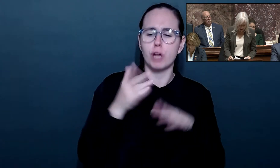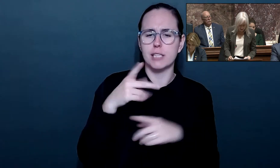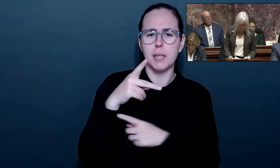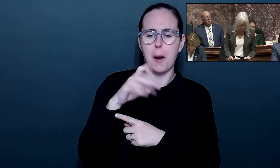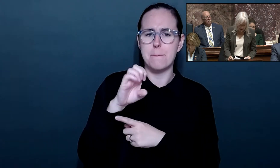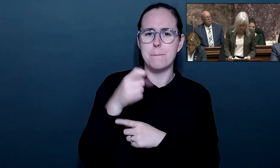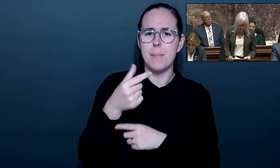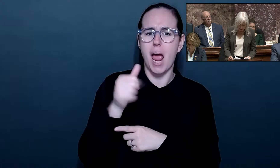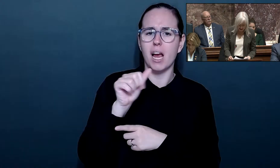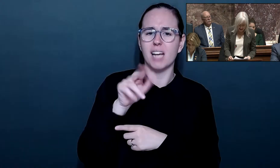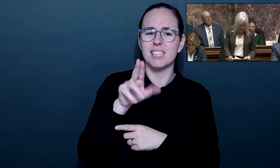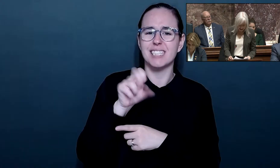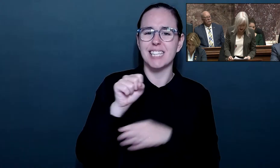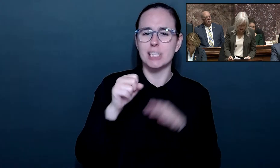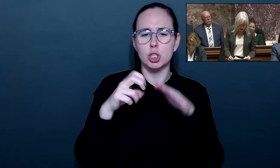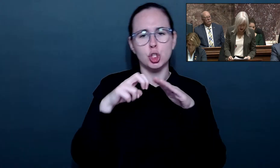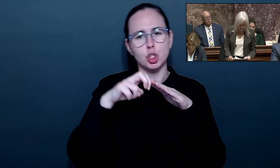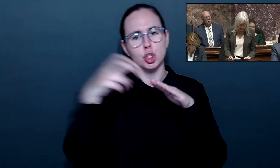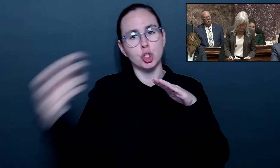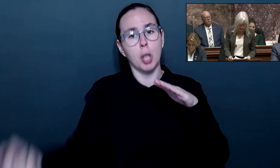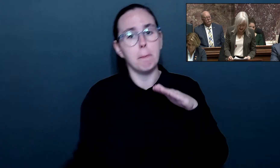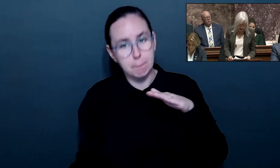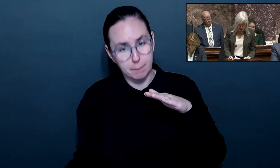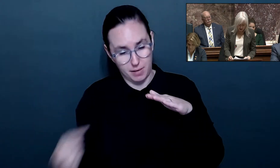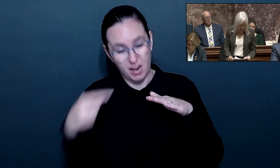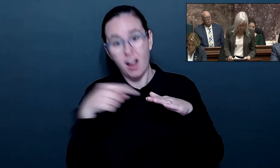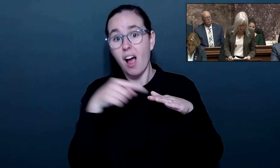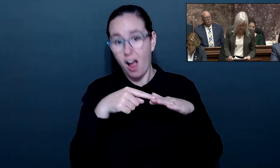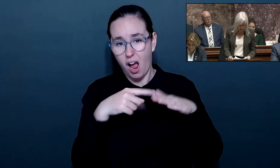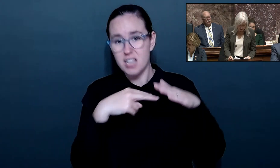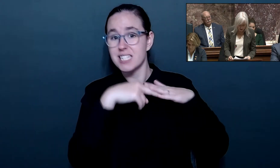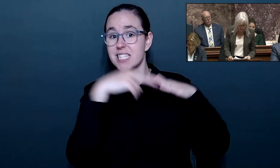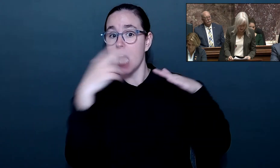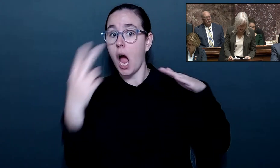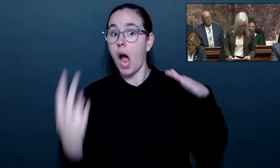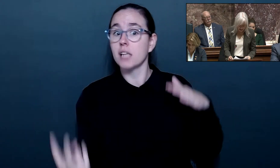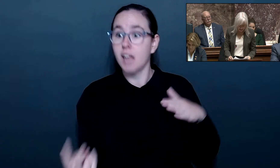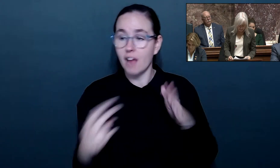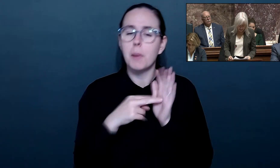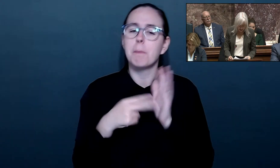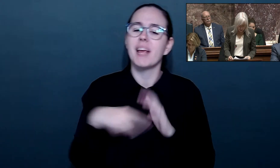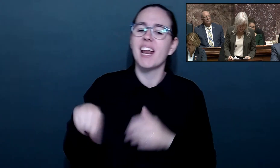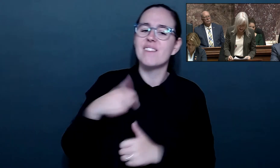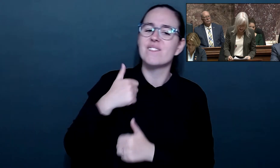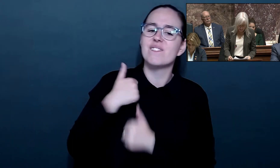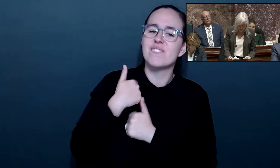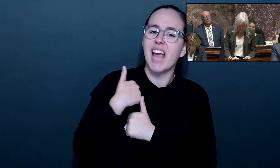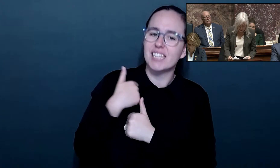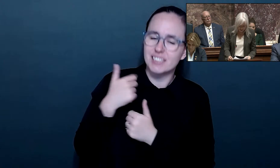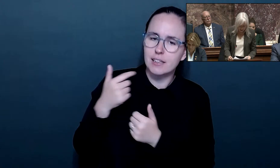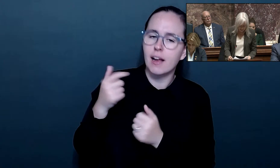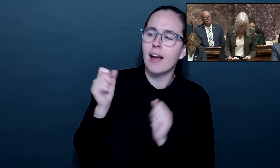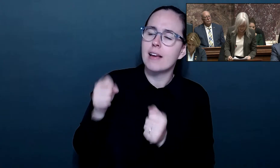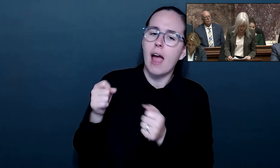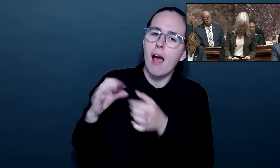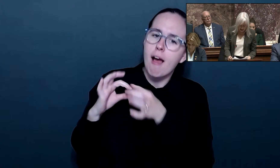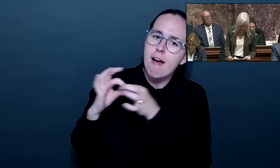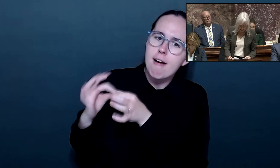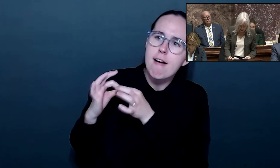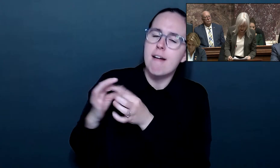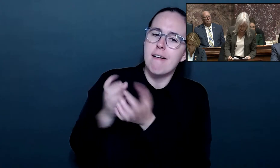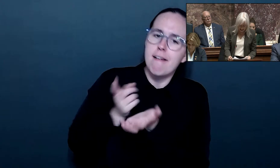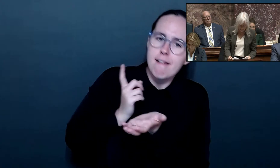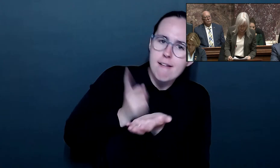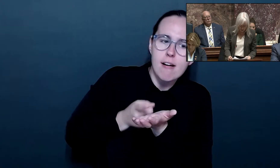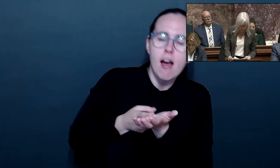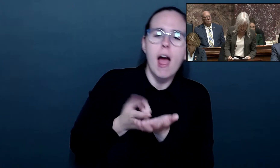as a platform for veterans to connect, challenge themselves, and share their stories in a supportive environment. Recently, a police officer involved in a shooting